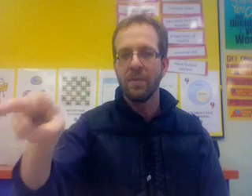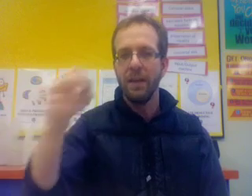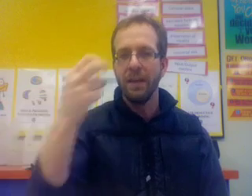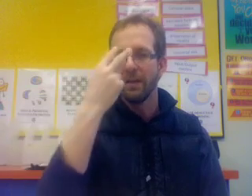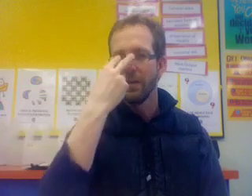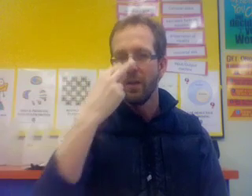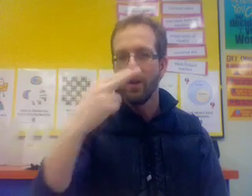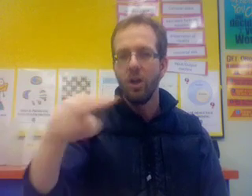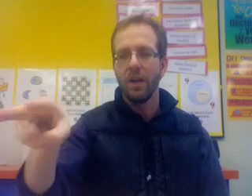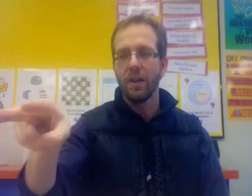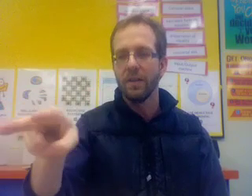something. Look.